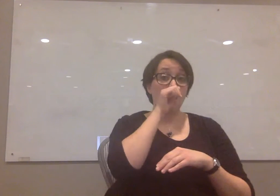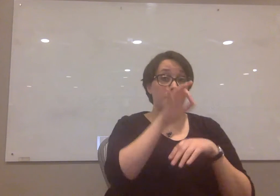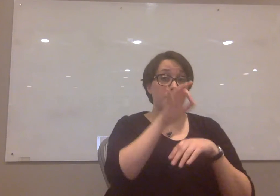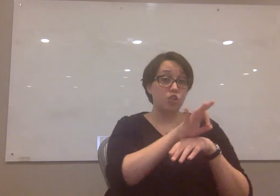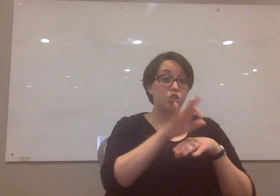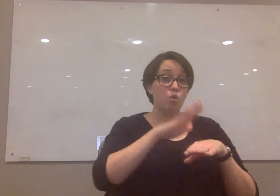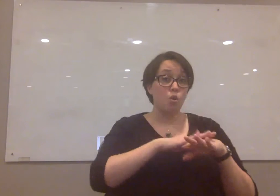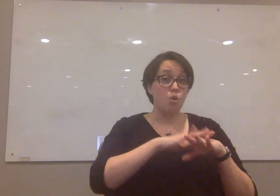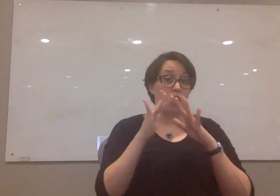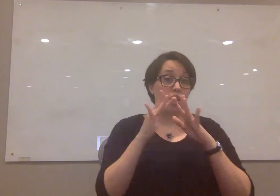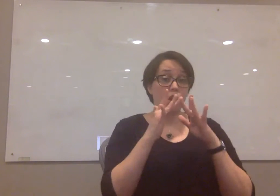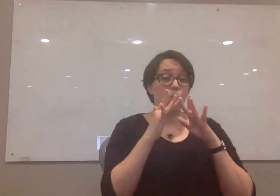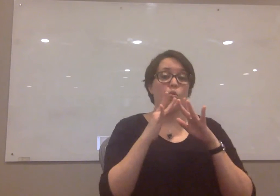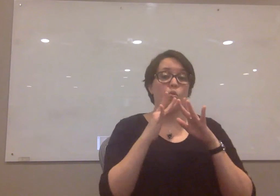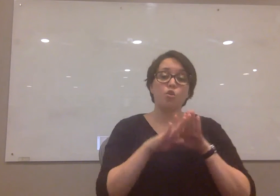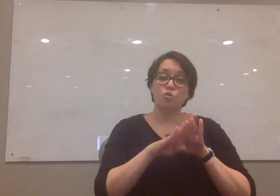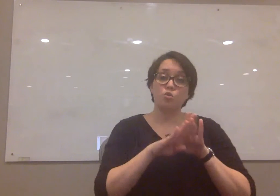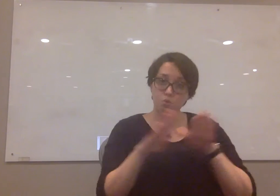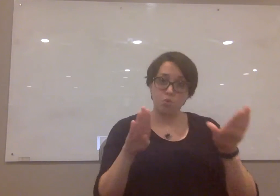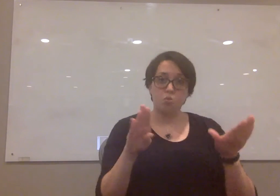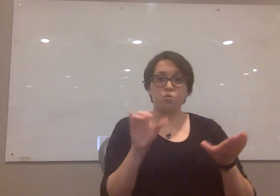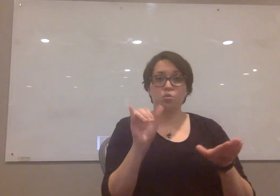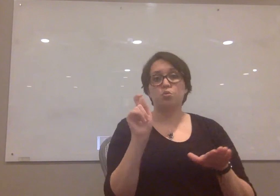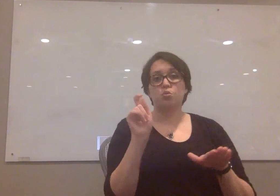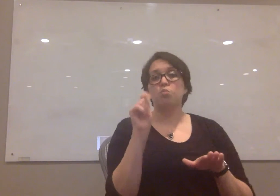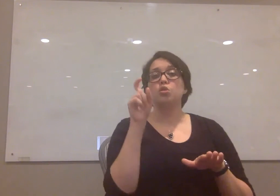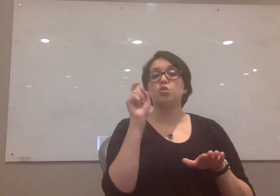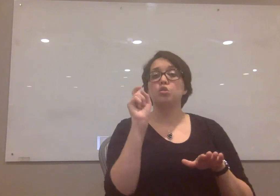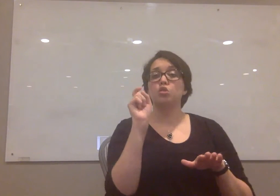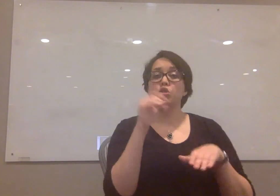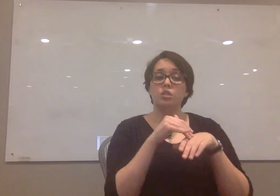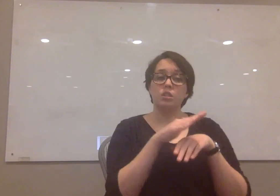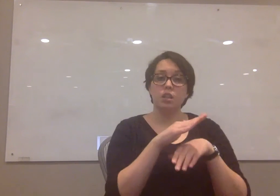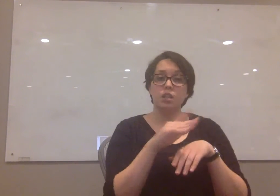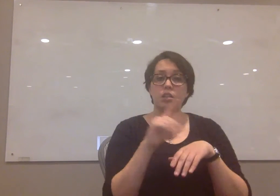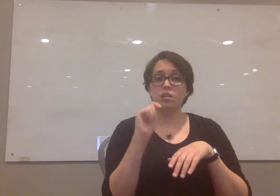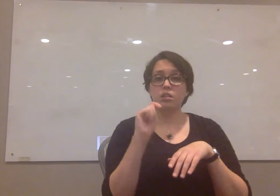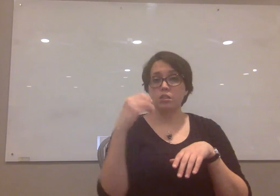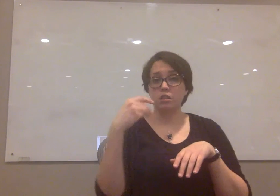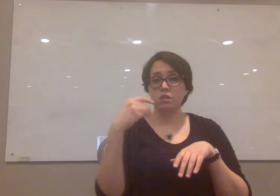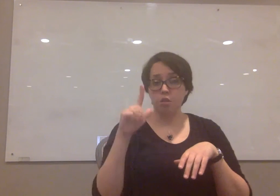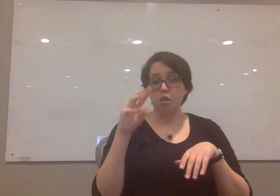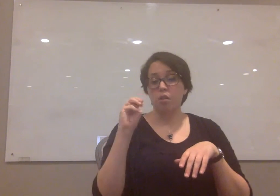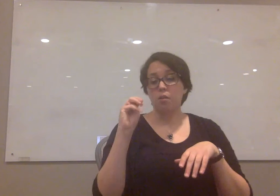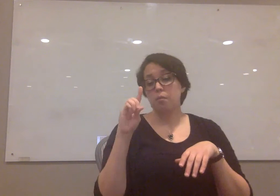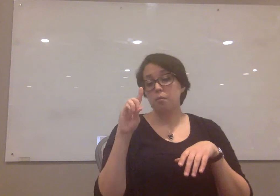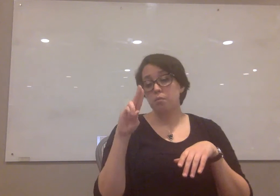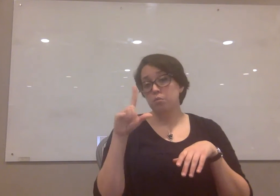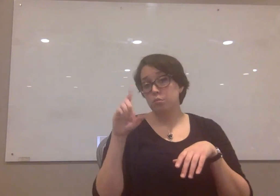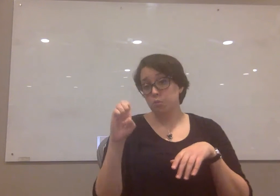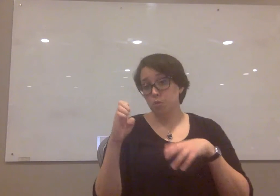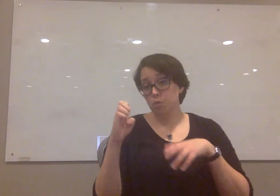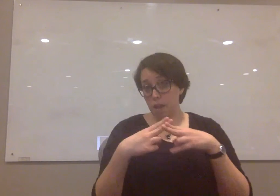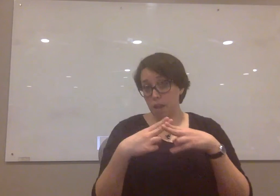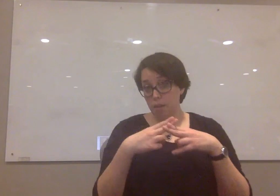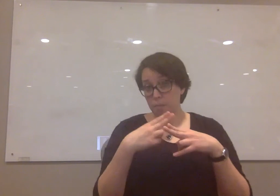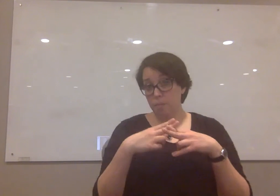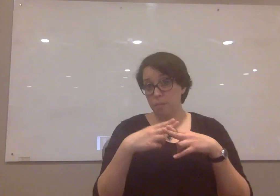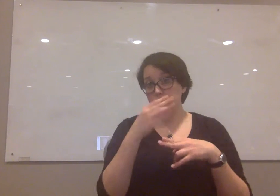it. Instead, what you should do is you should send tuples of the module name and the function name, which